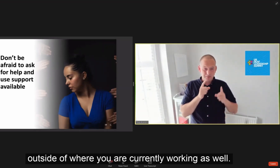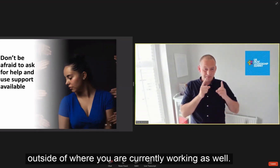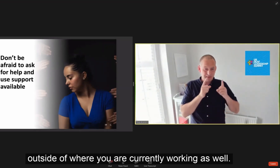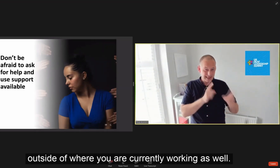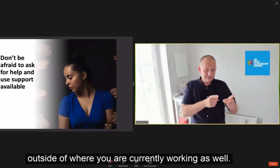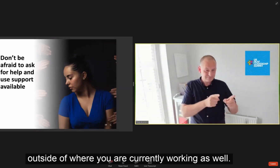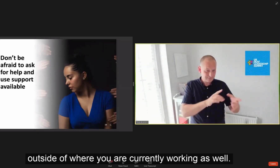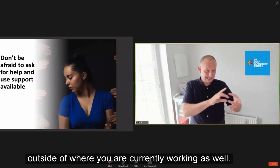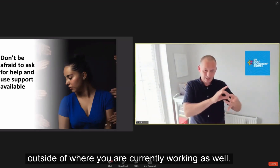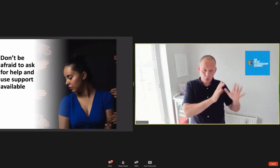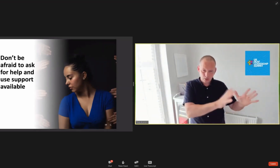well.